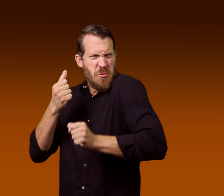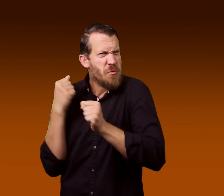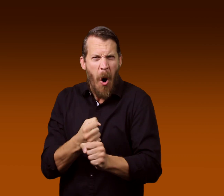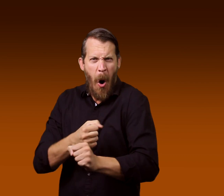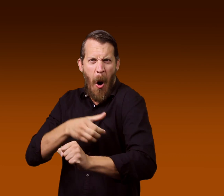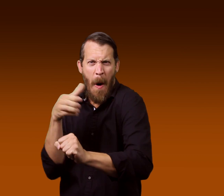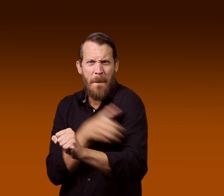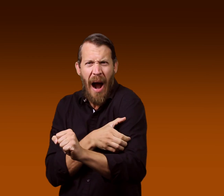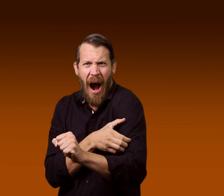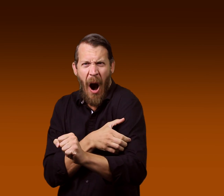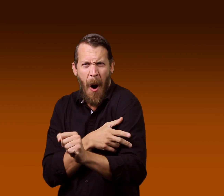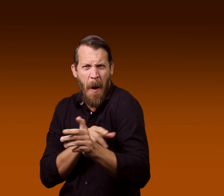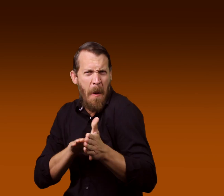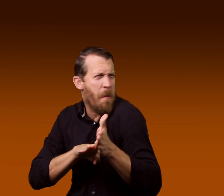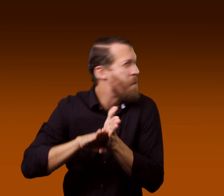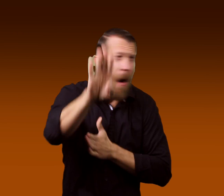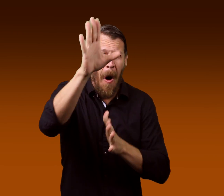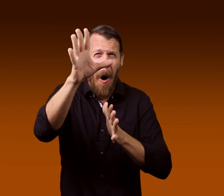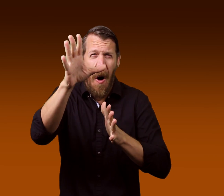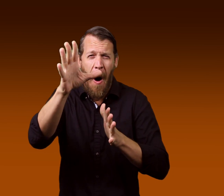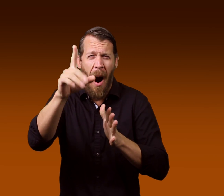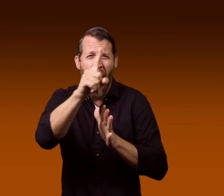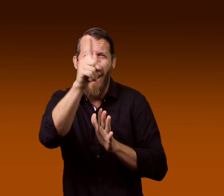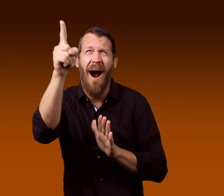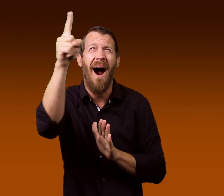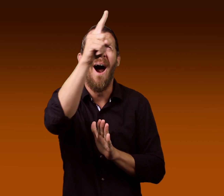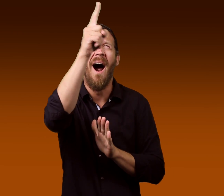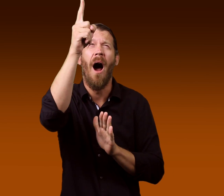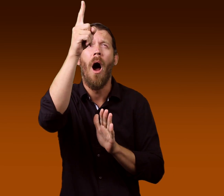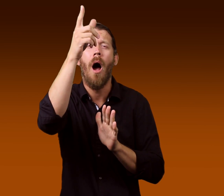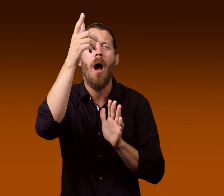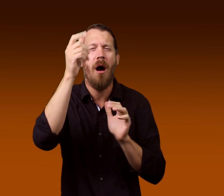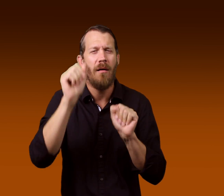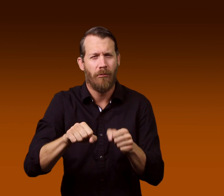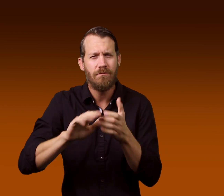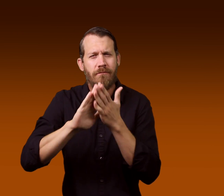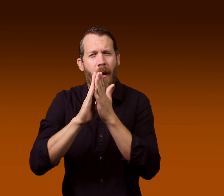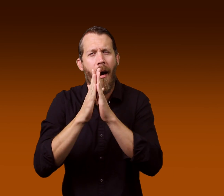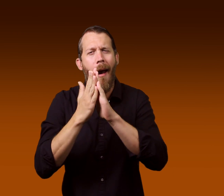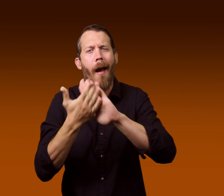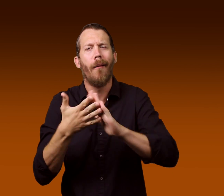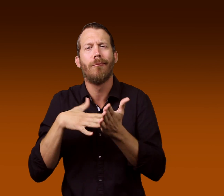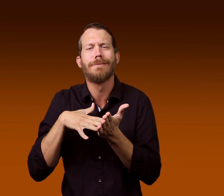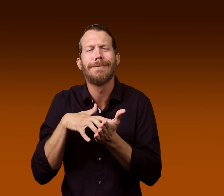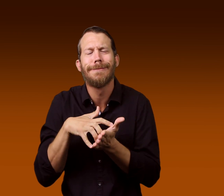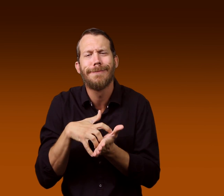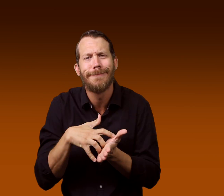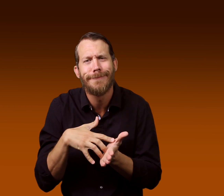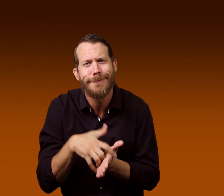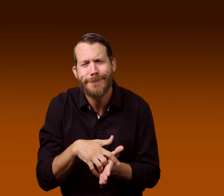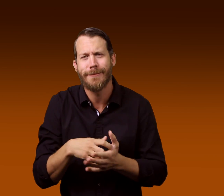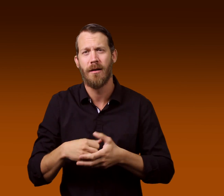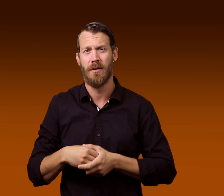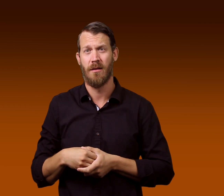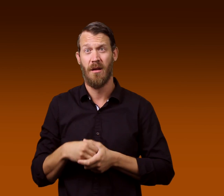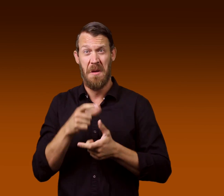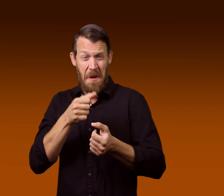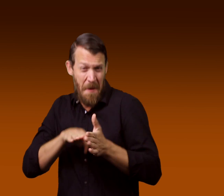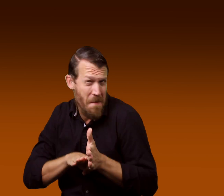sudden bursts of energy that once carried her quickly into the sky become weak. Longer